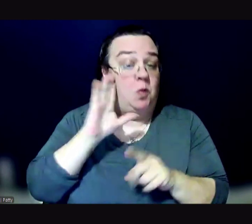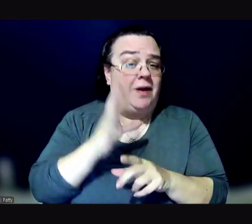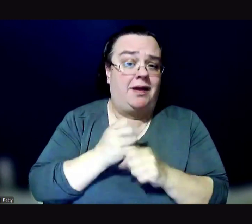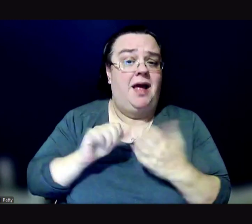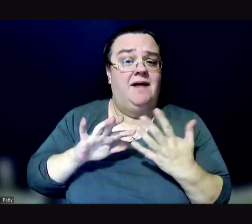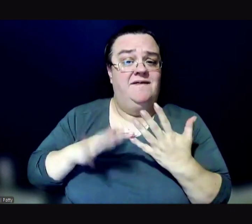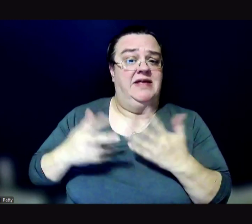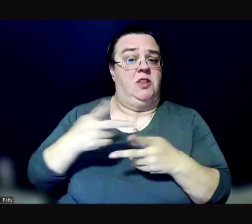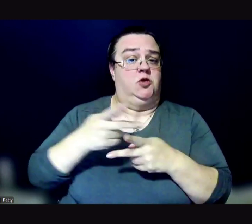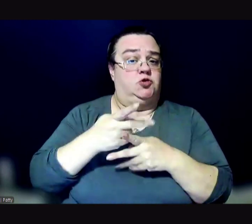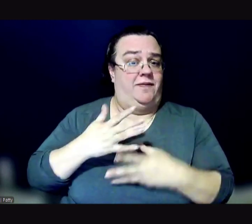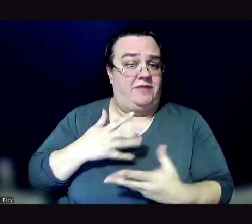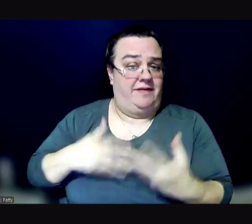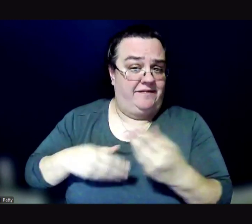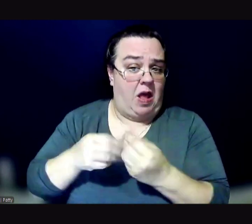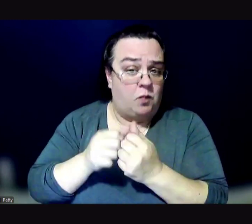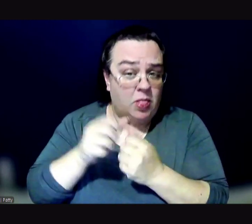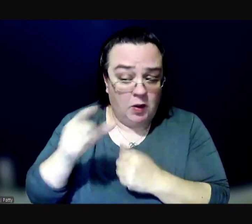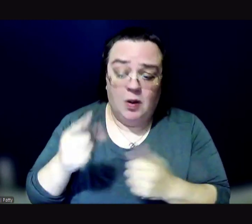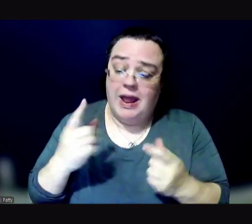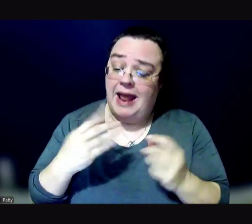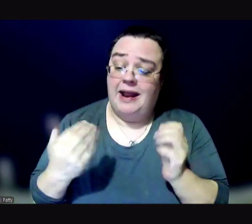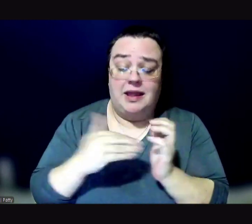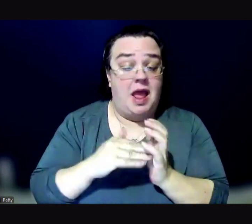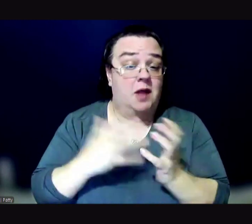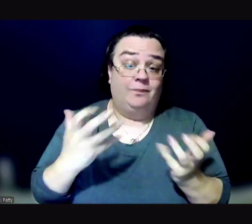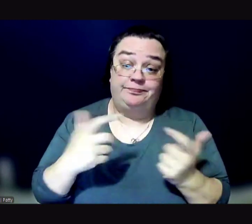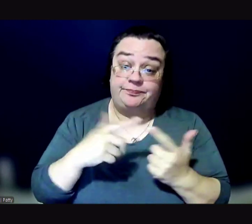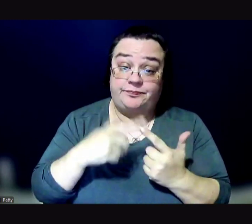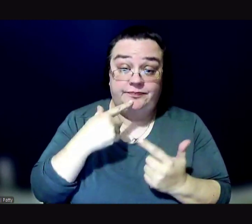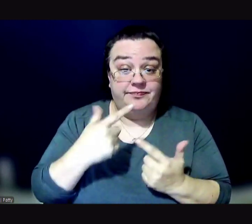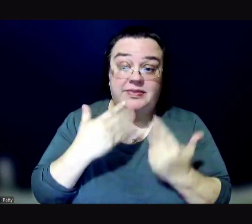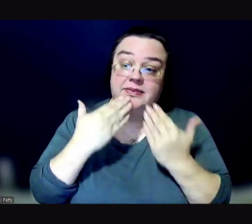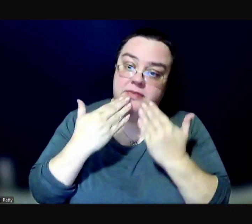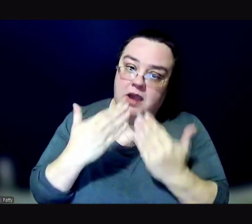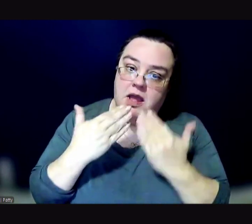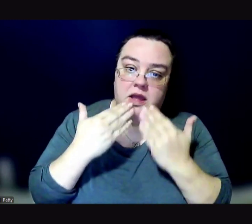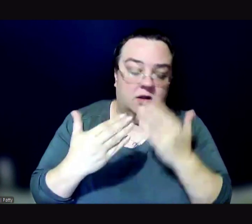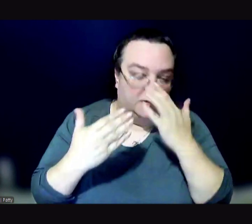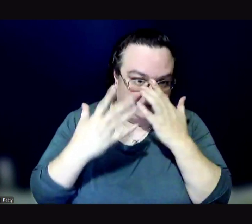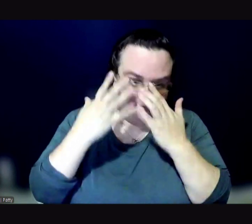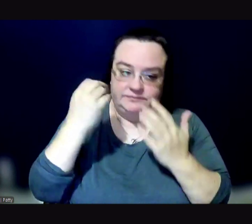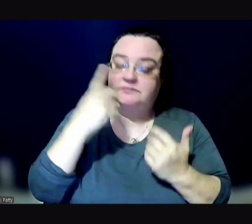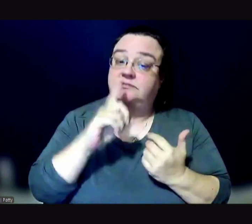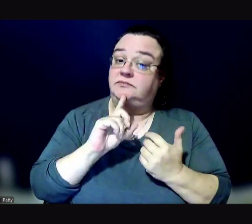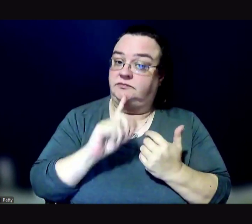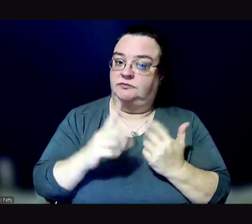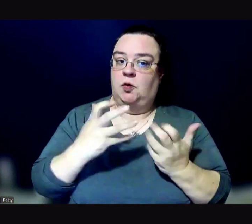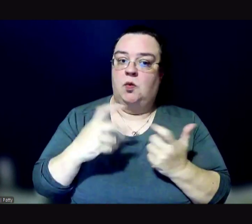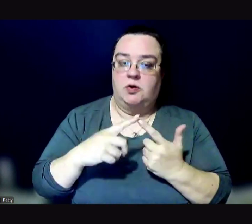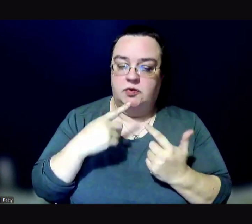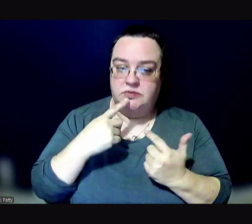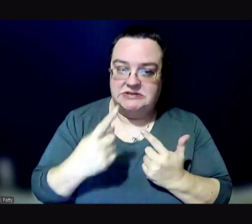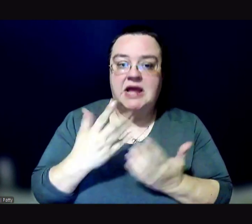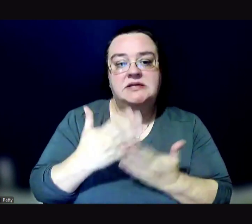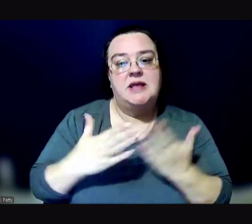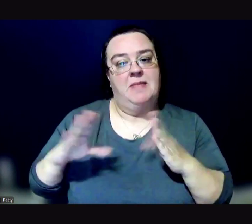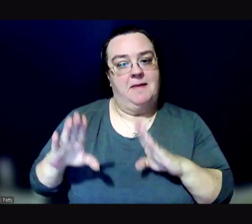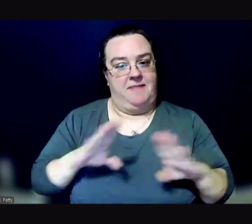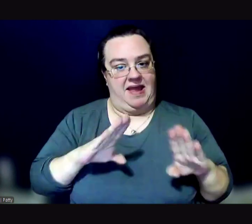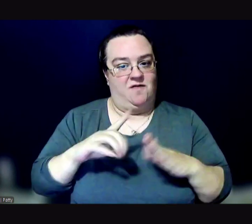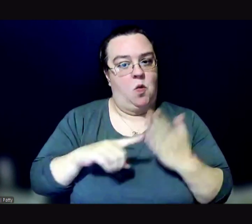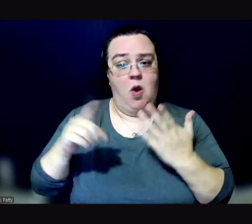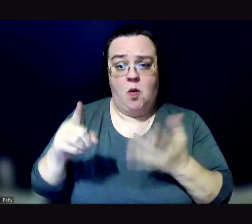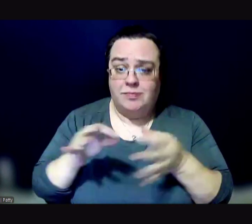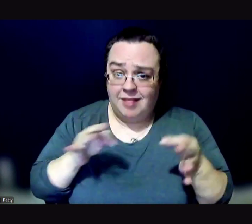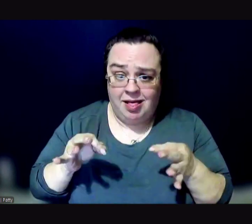And again, I want to say thank you, and certainly say that some of the behavior you've outlined is